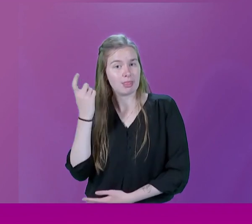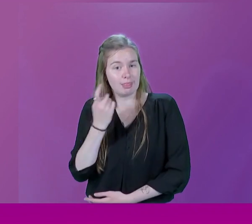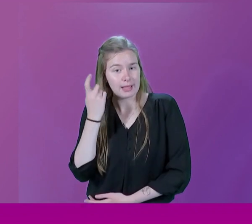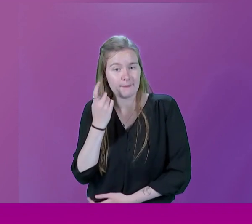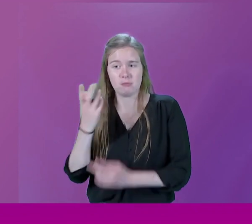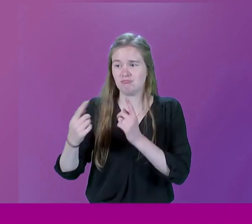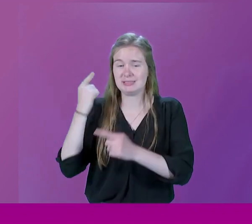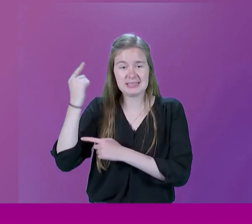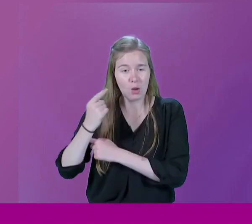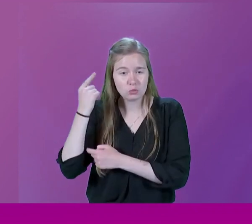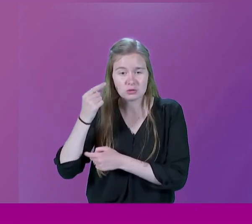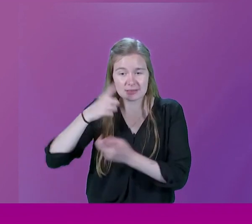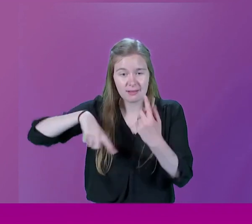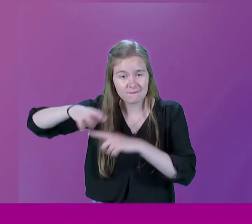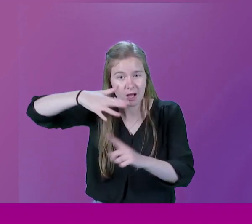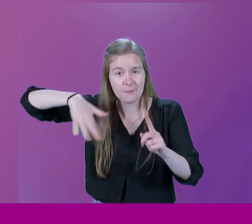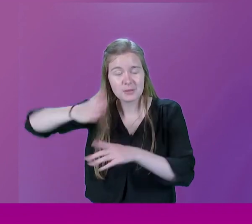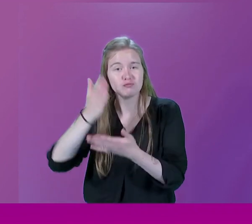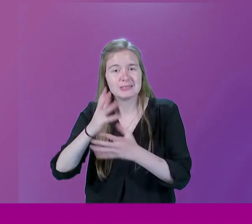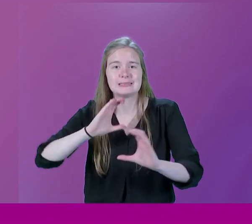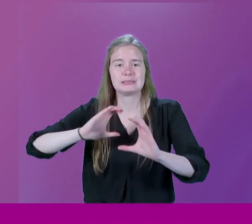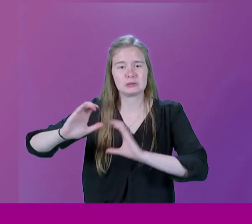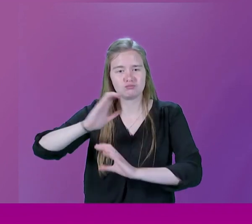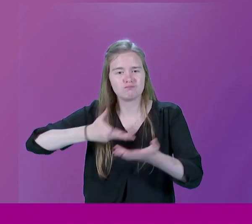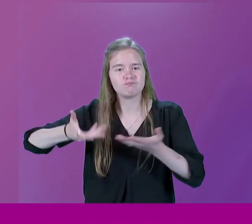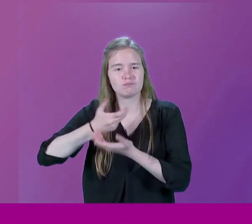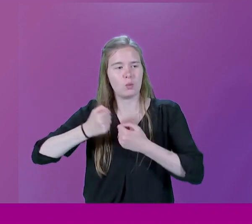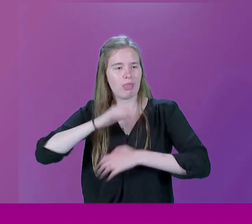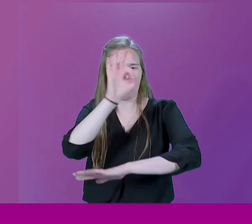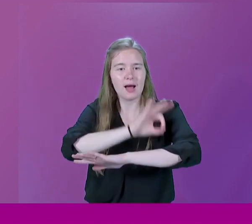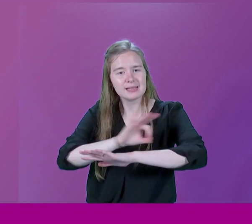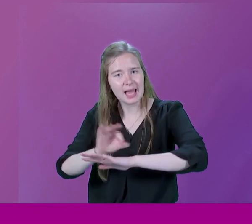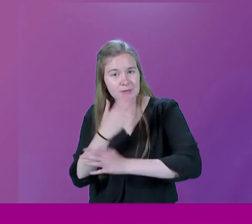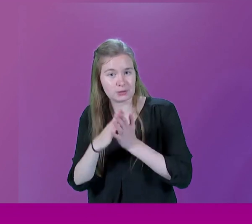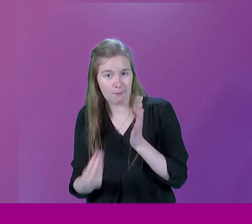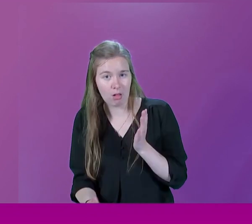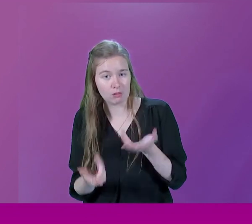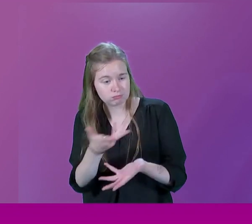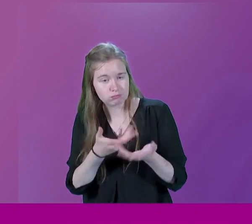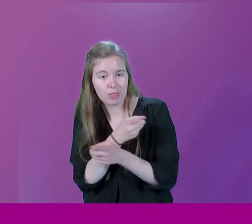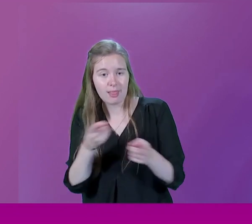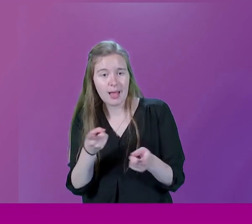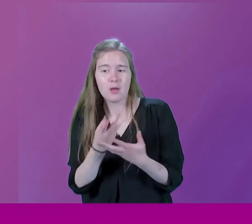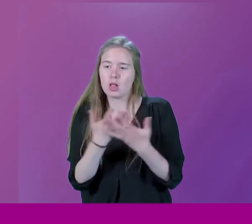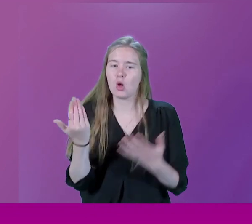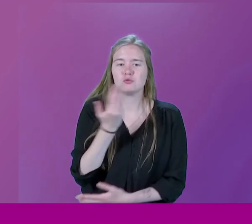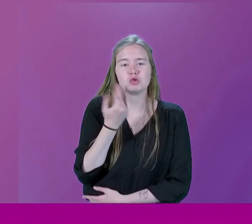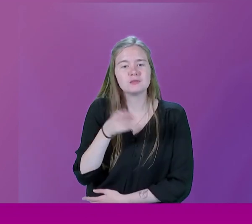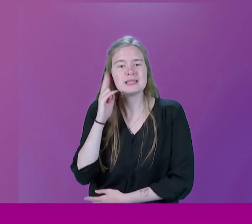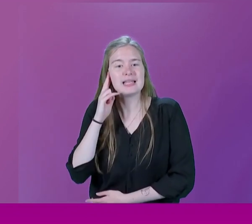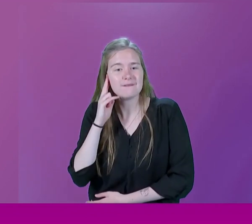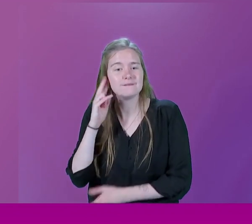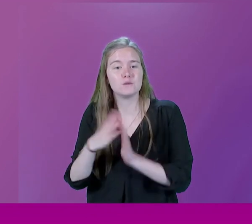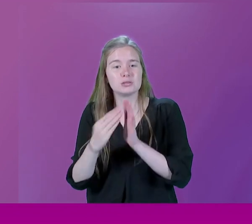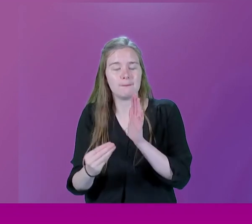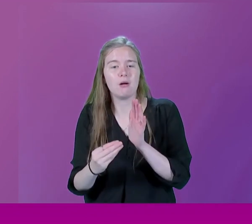think about the soundscapes? So really communicating with our architects, for example. So a lot of the schools for the deaf, for